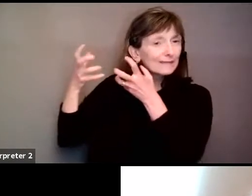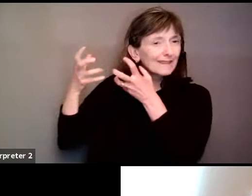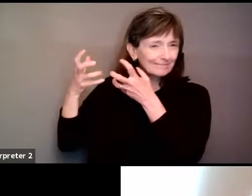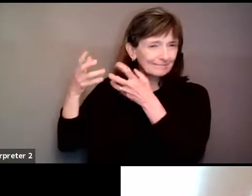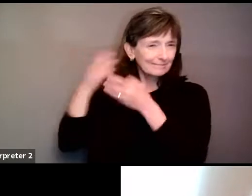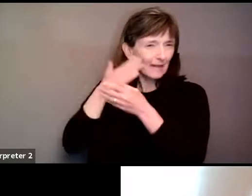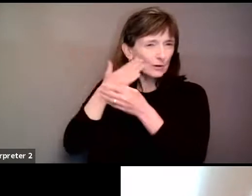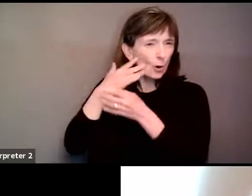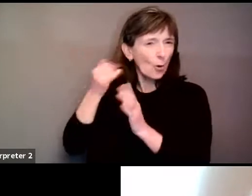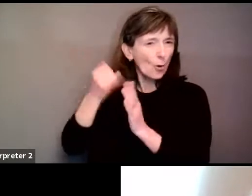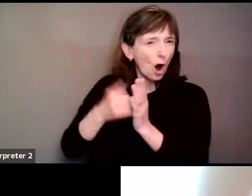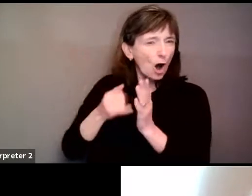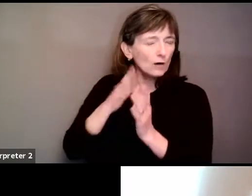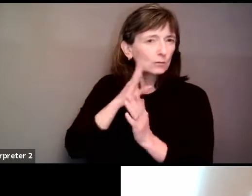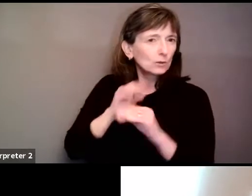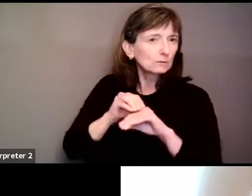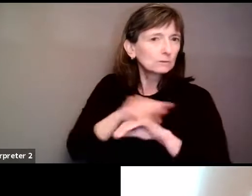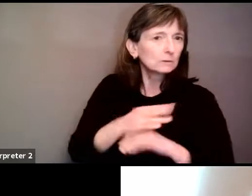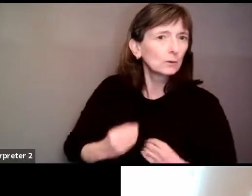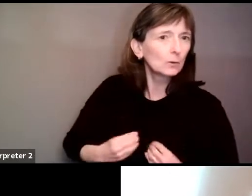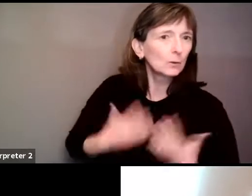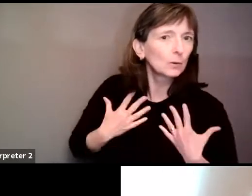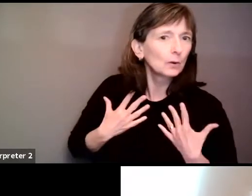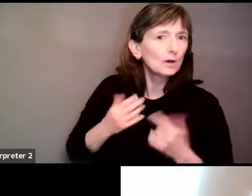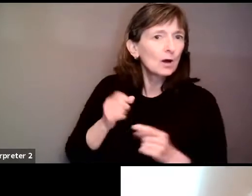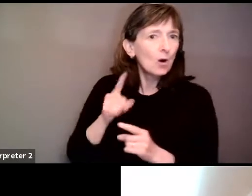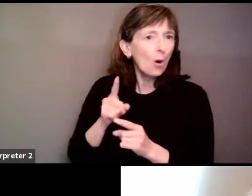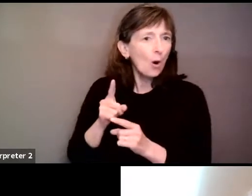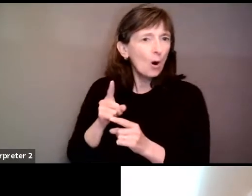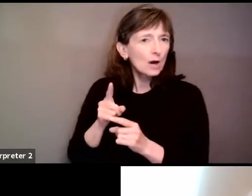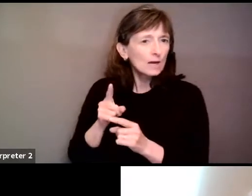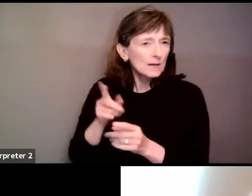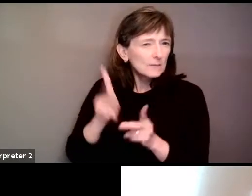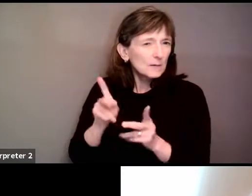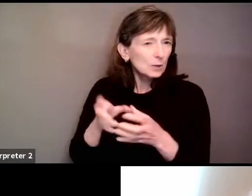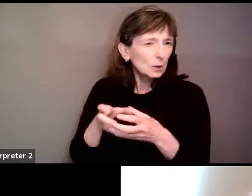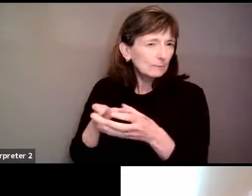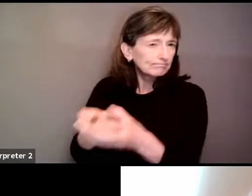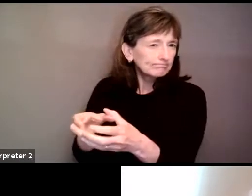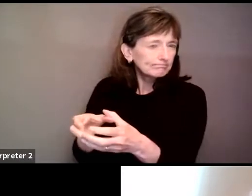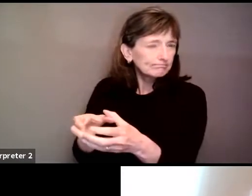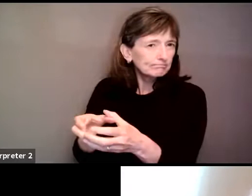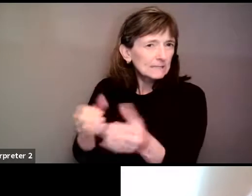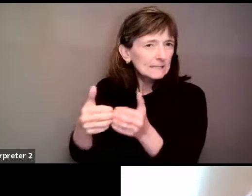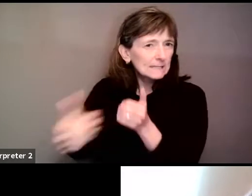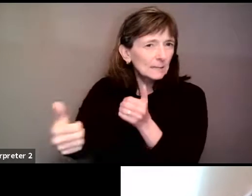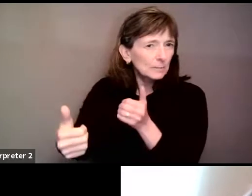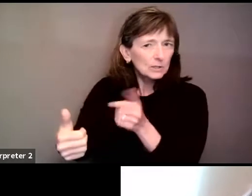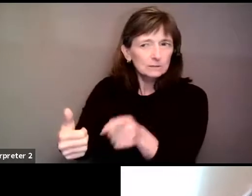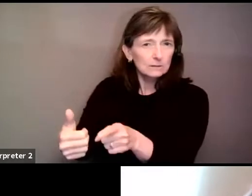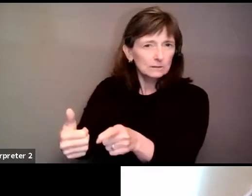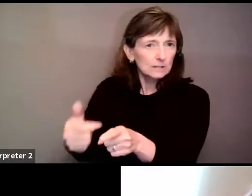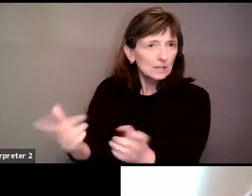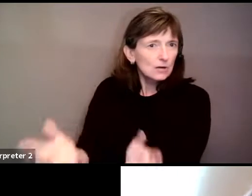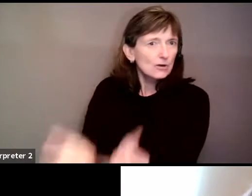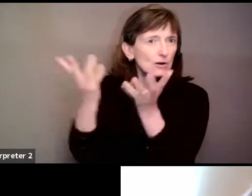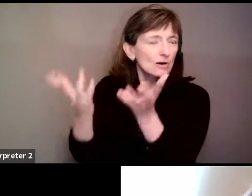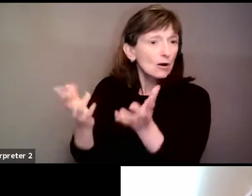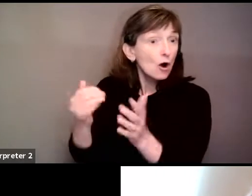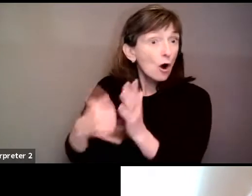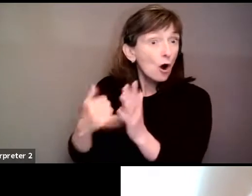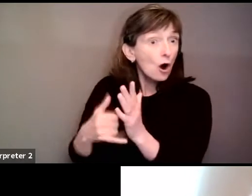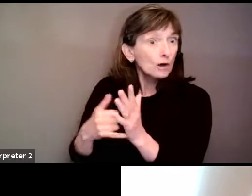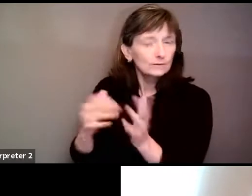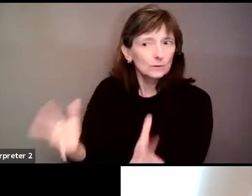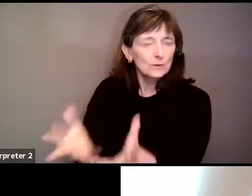uplifts them, especially art that uplifts marginalized people, has the power, right? Because their goal is to make marginalized